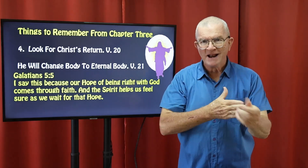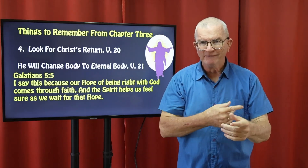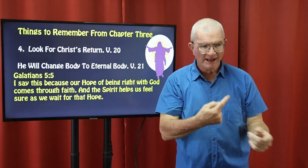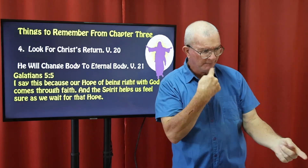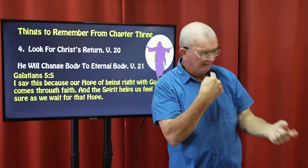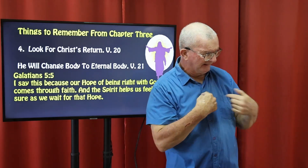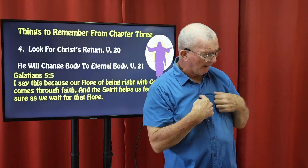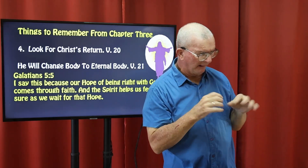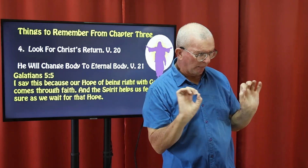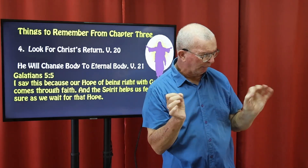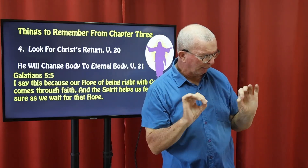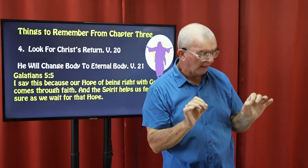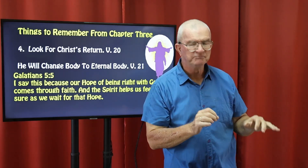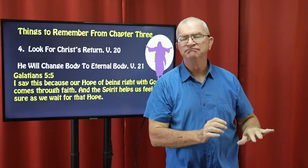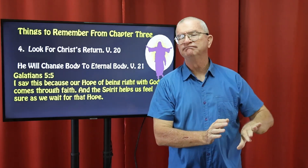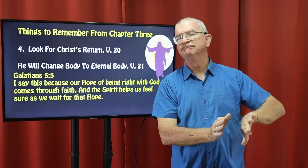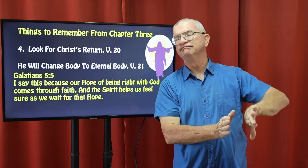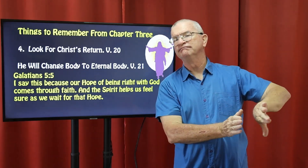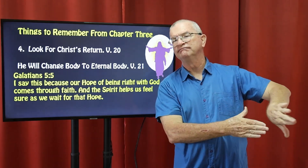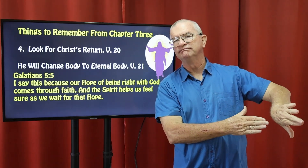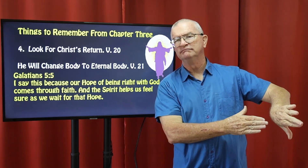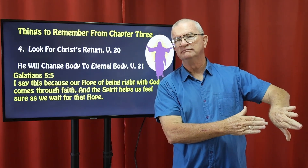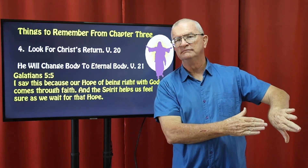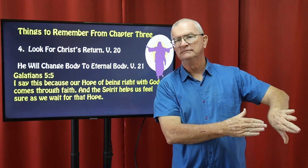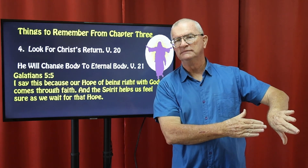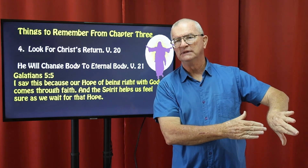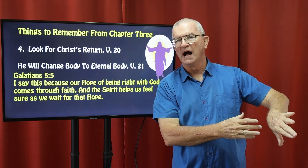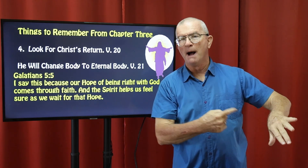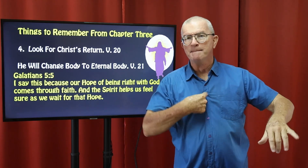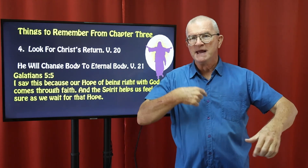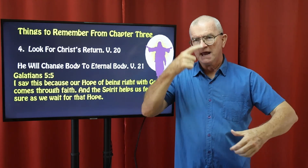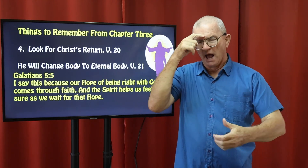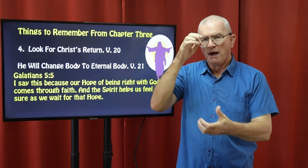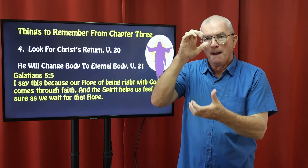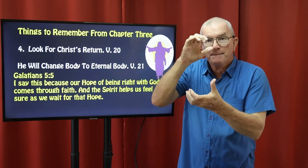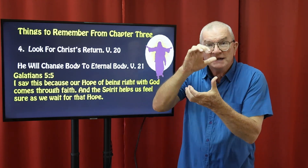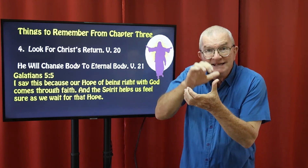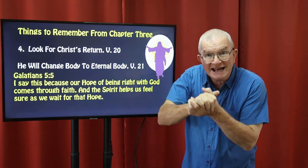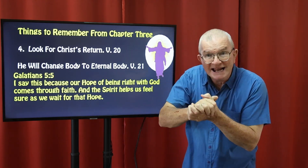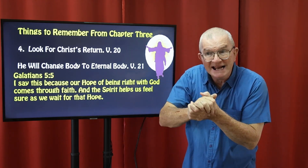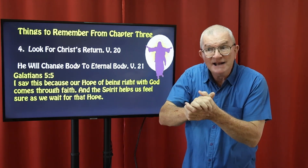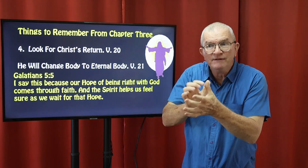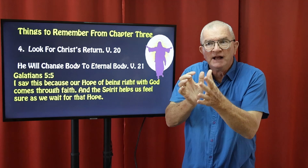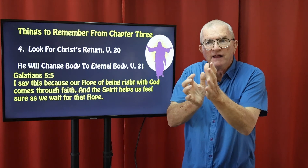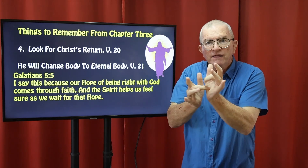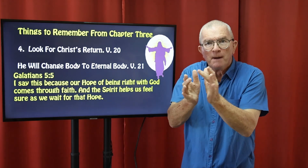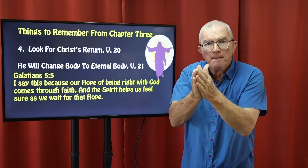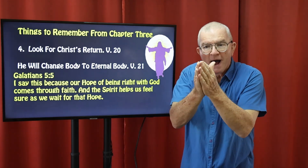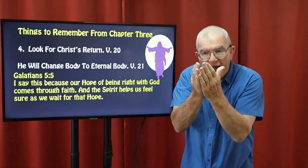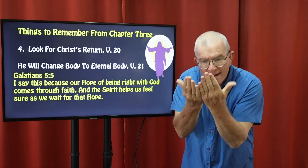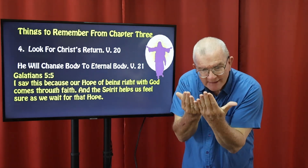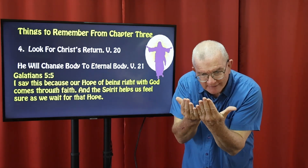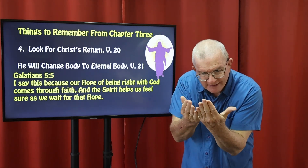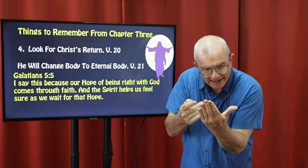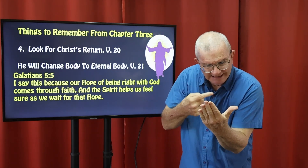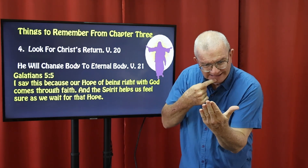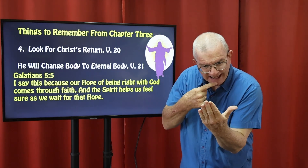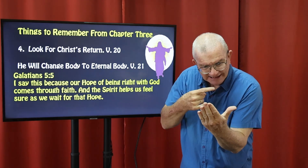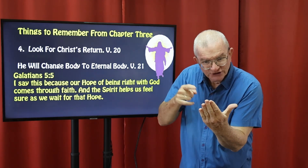matter what. People tells me, no, I don't care. I believe the Bible.